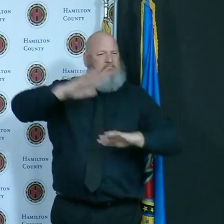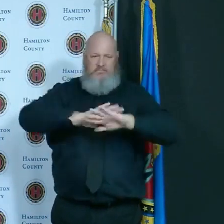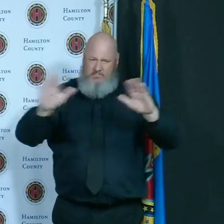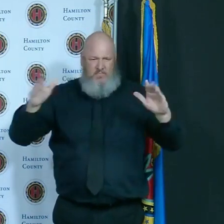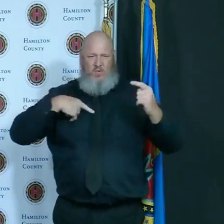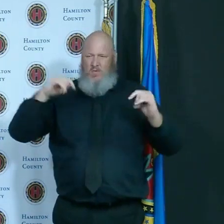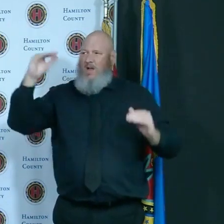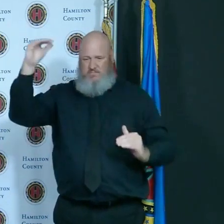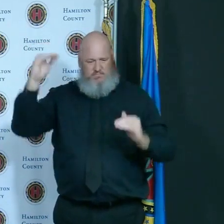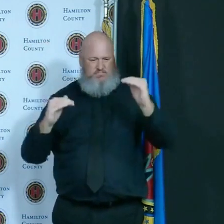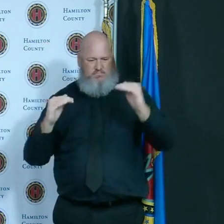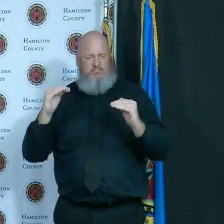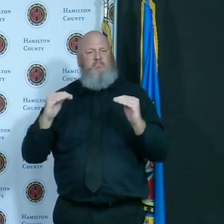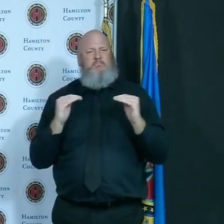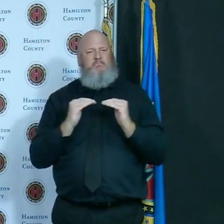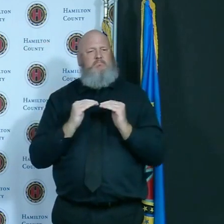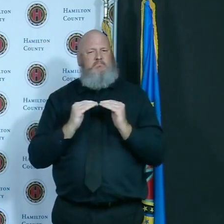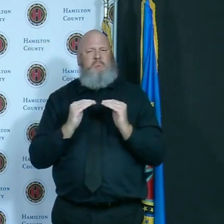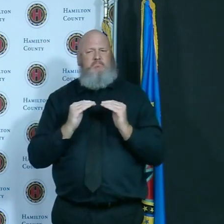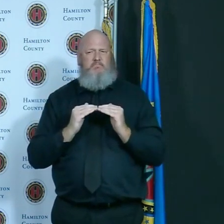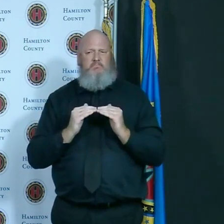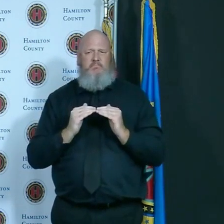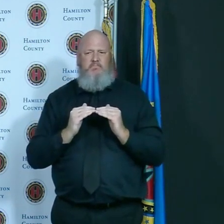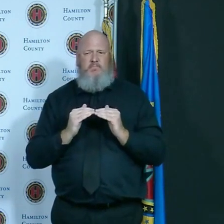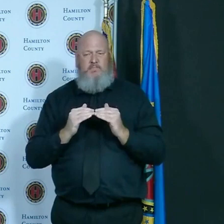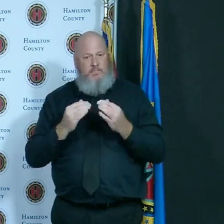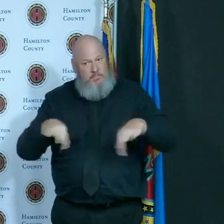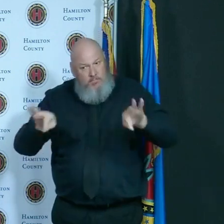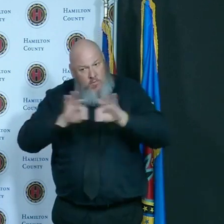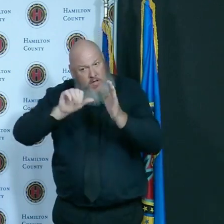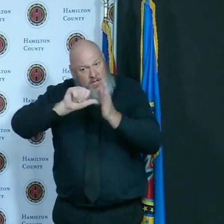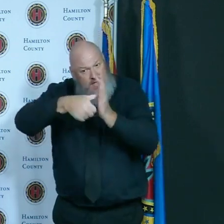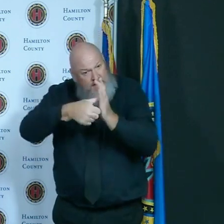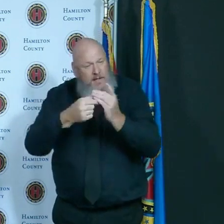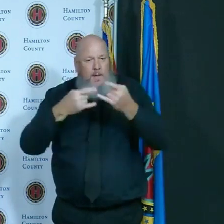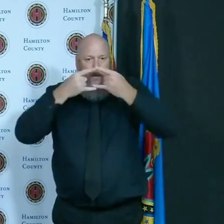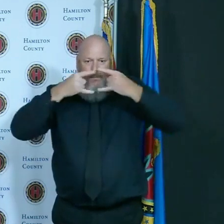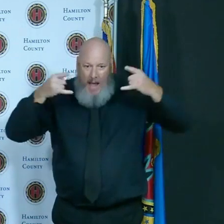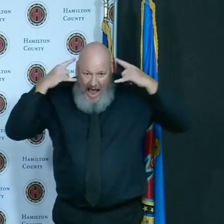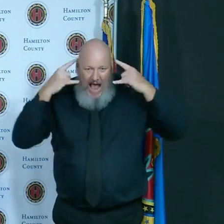6 feet apart, mask up. Thank you.